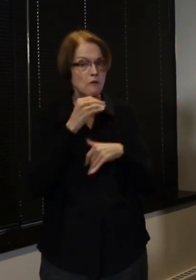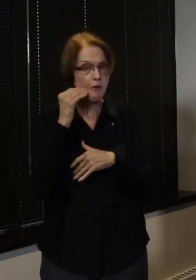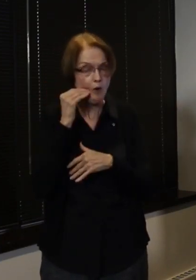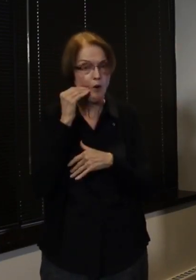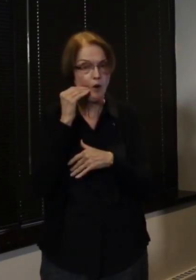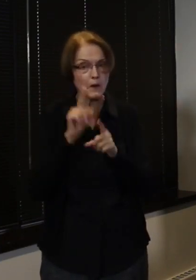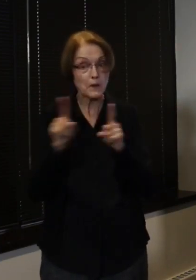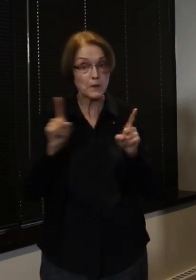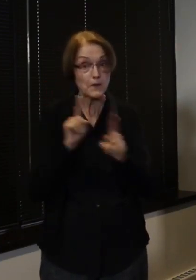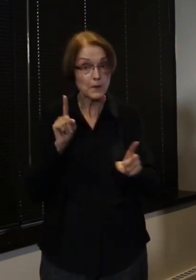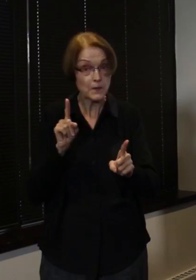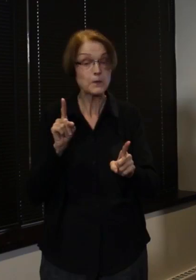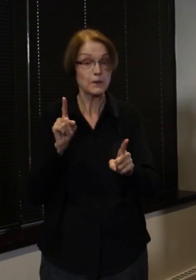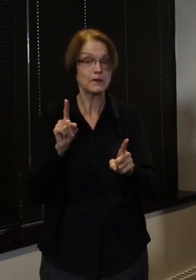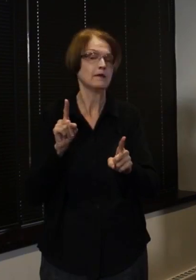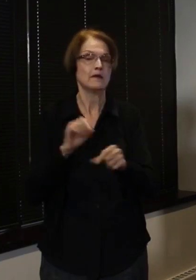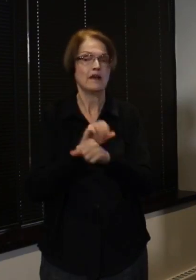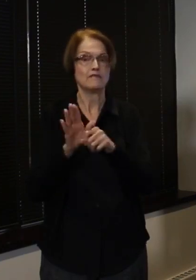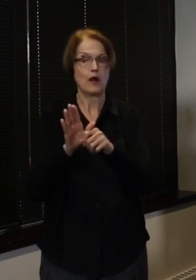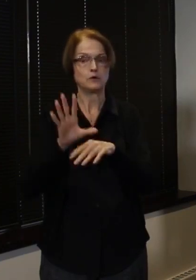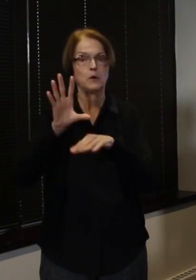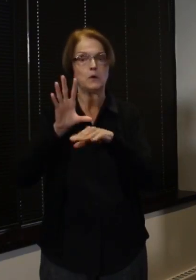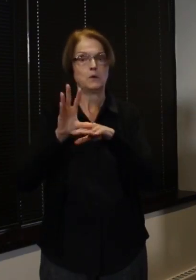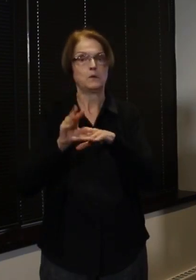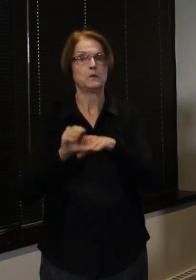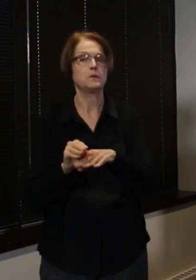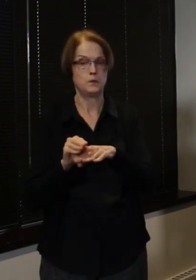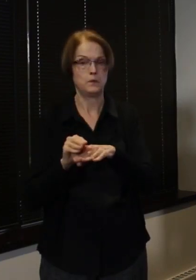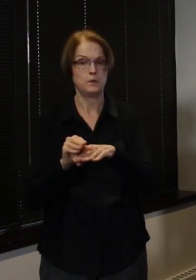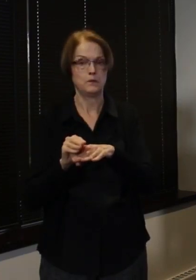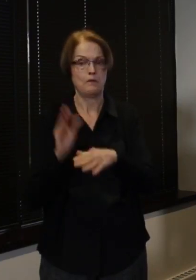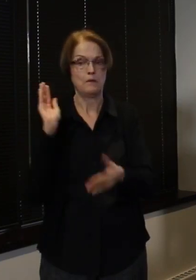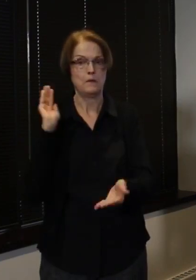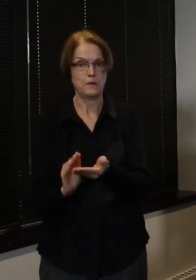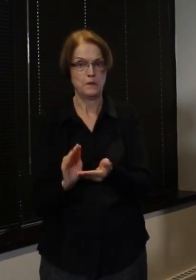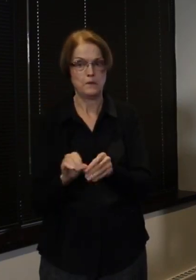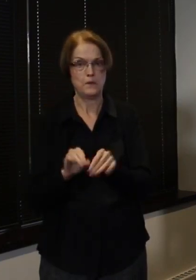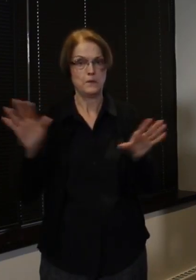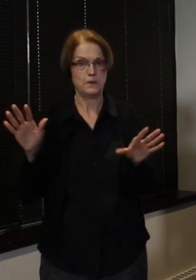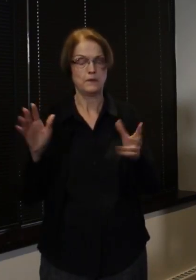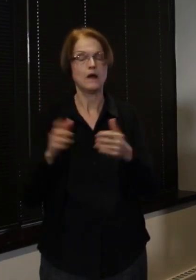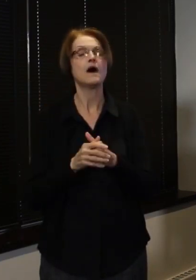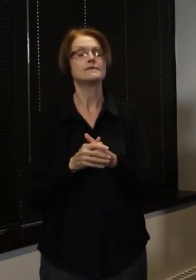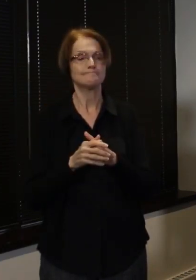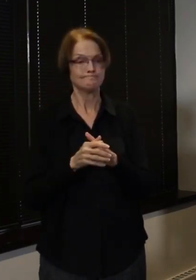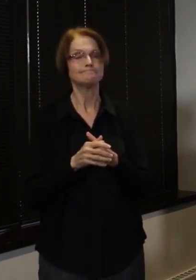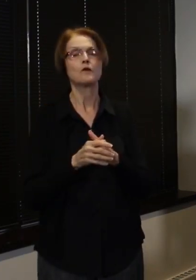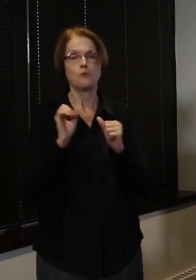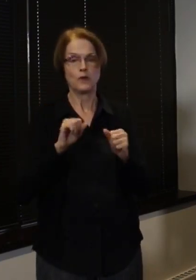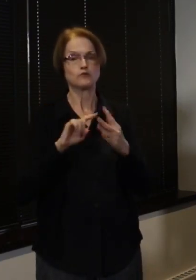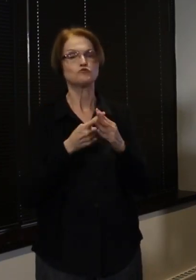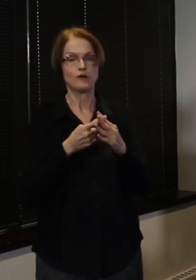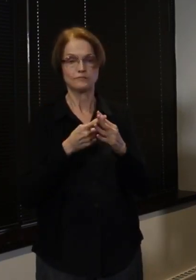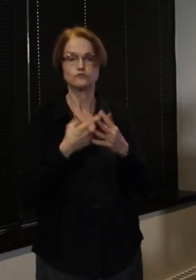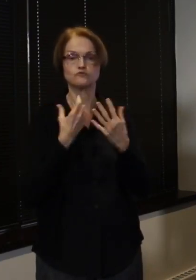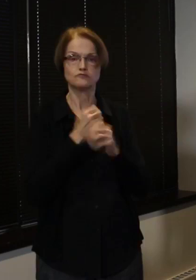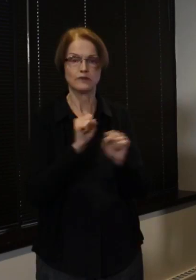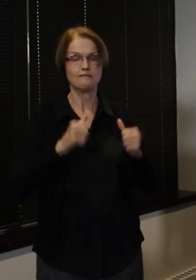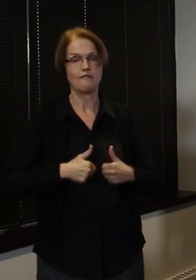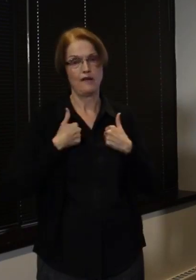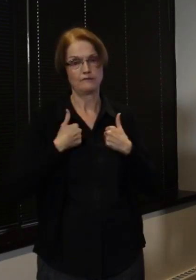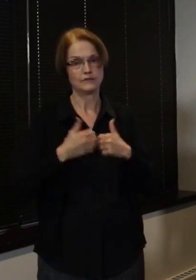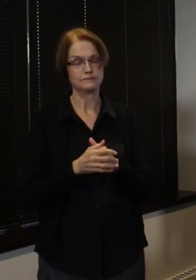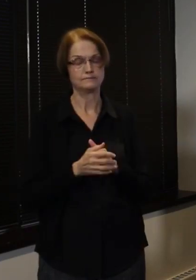keep at least 6 feet of distance, the virus starts to lose ground. And that's when we start to save lives. Now,